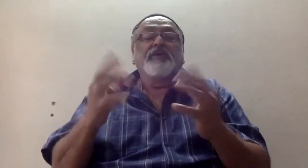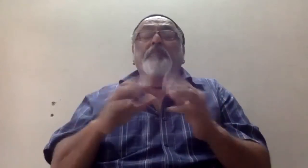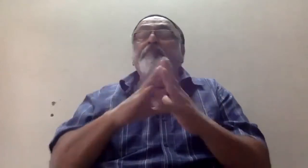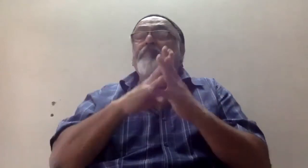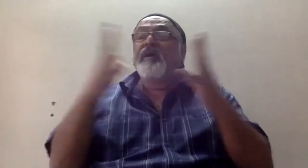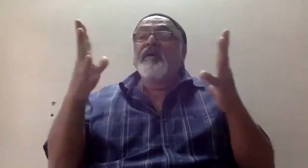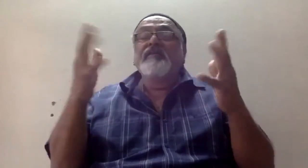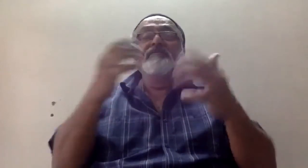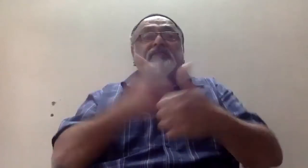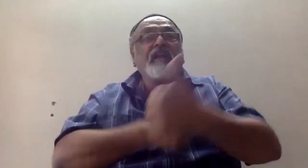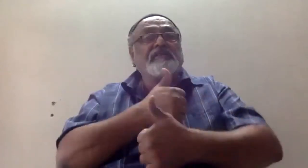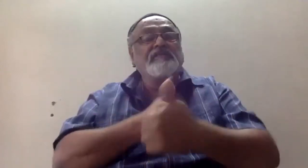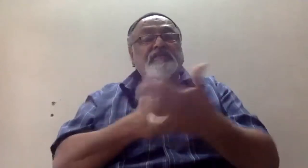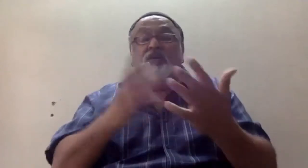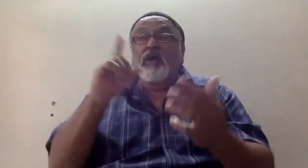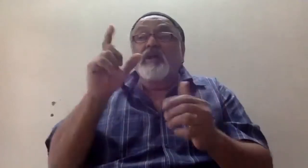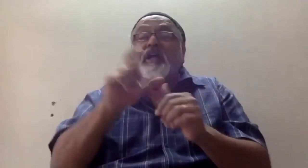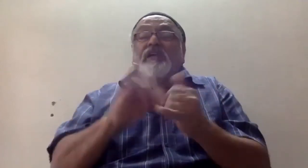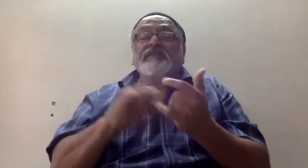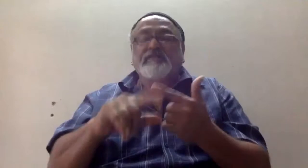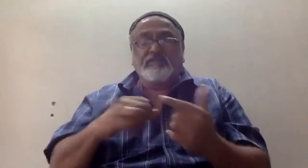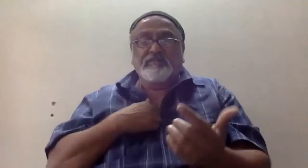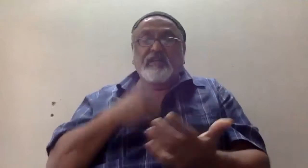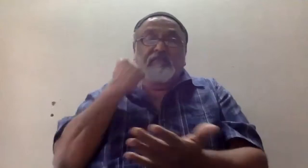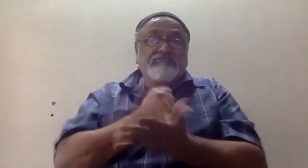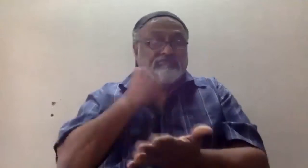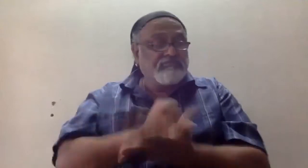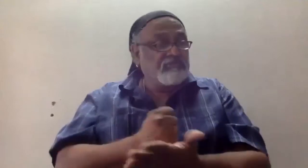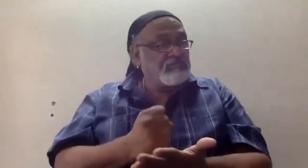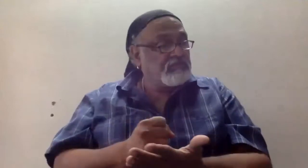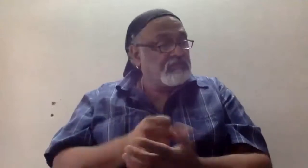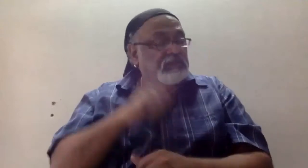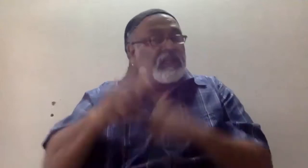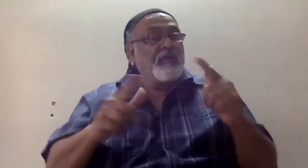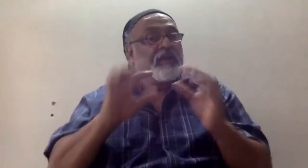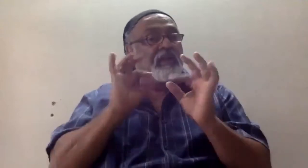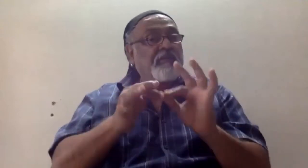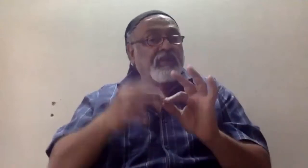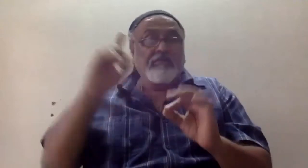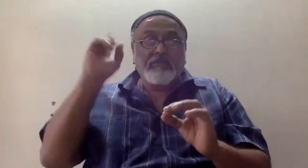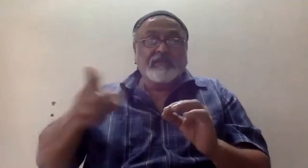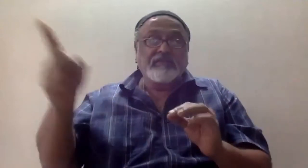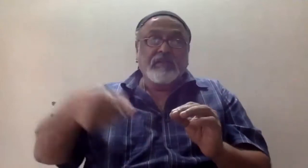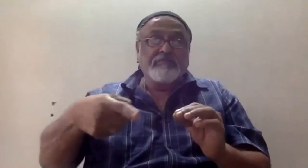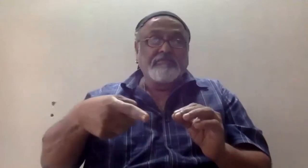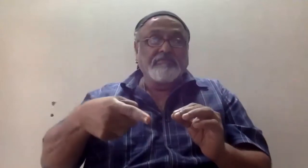In one case, I insisted that we have sign language interpretation. Sign language interpreter was organized for that.